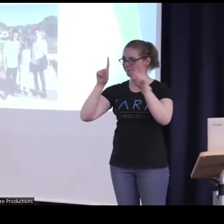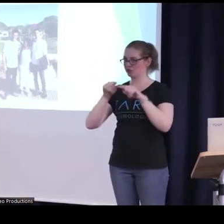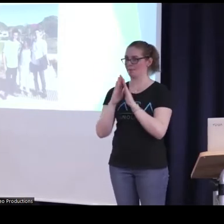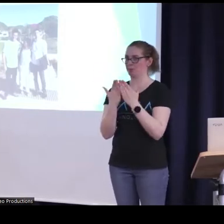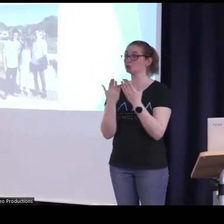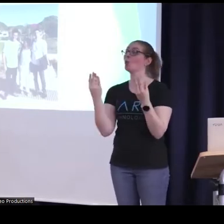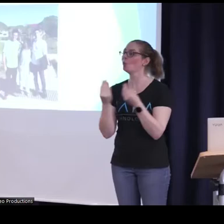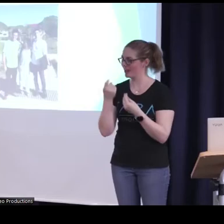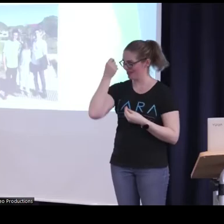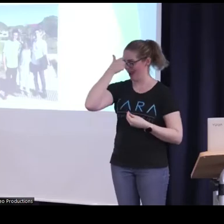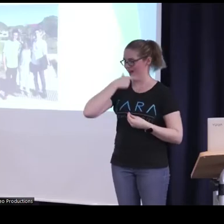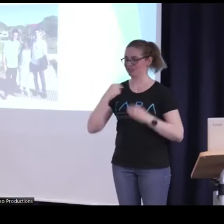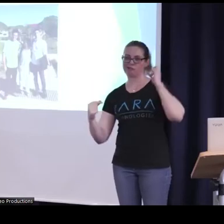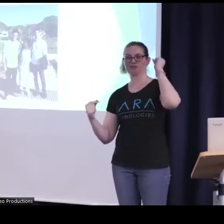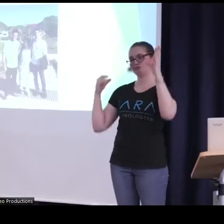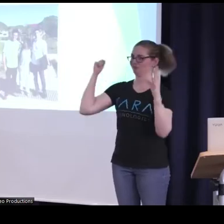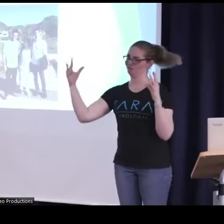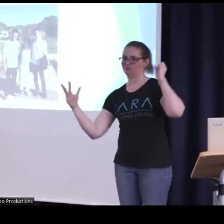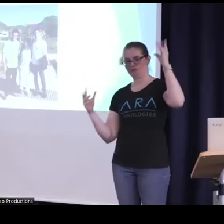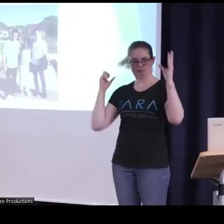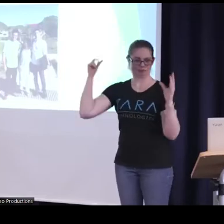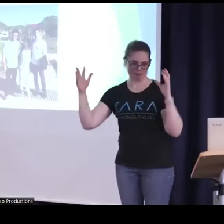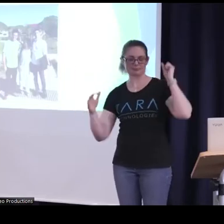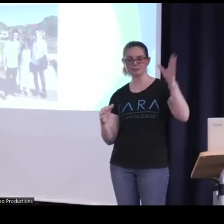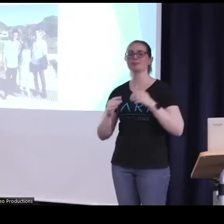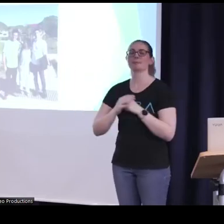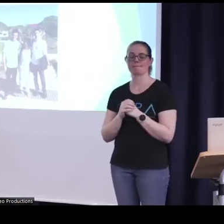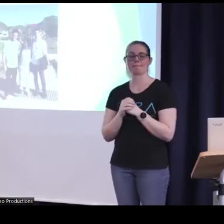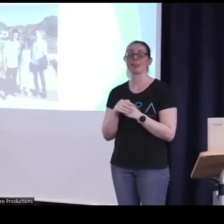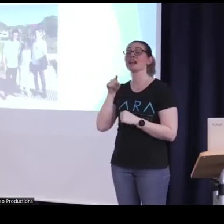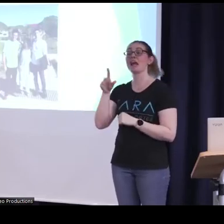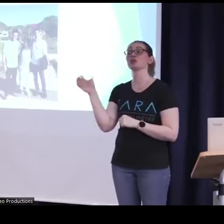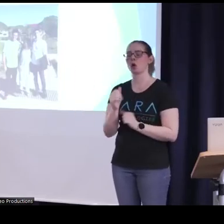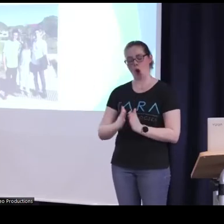So they created four picture books with avatars that were signing in them.